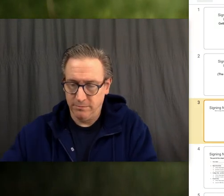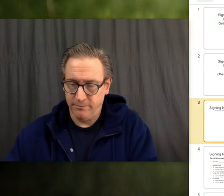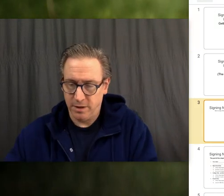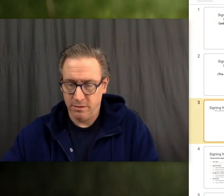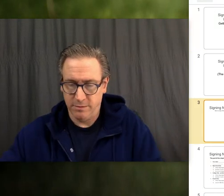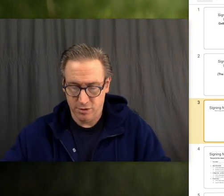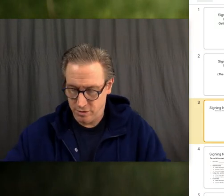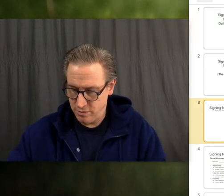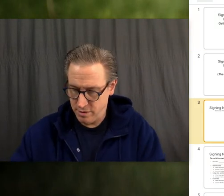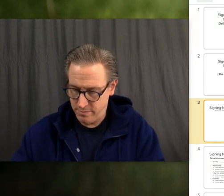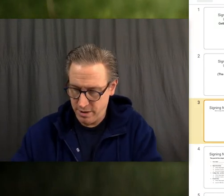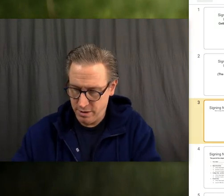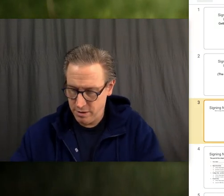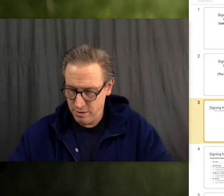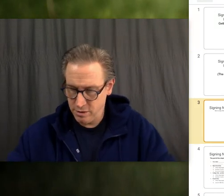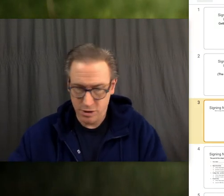information.